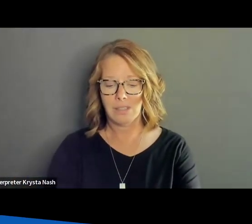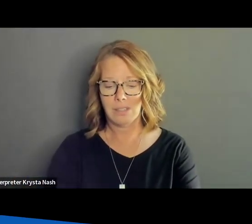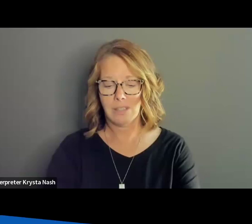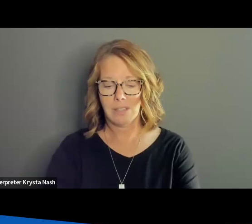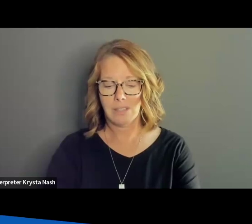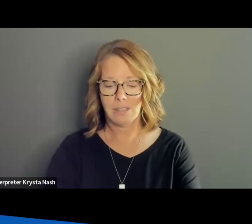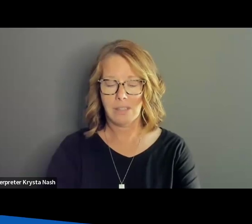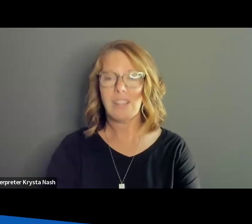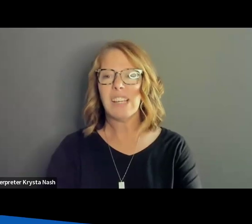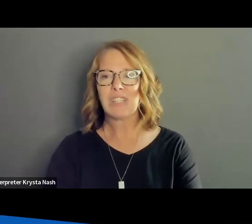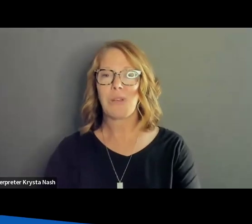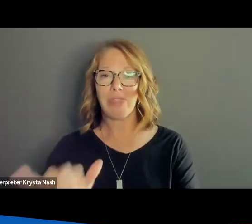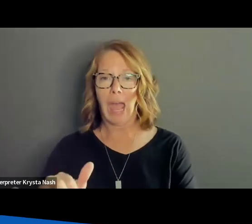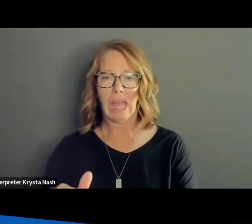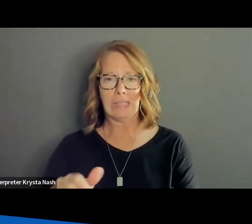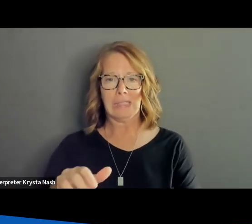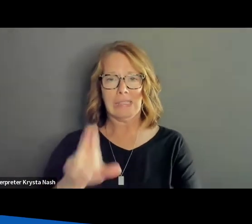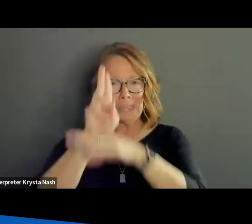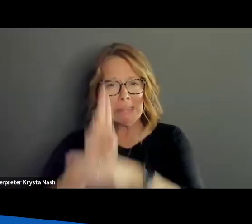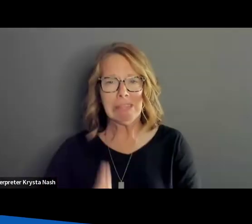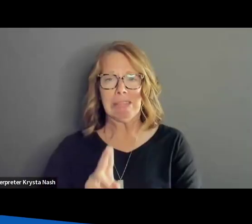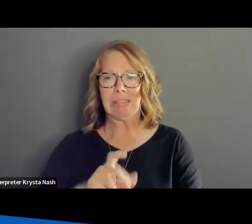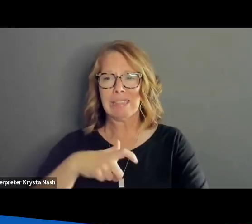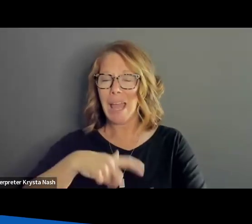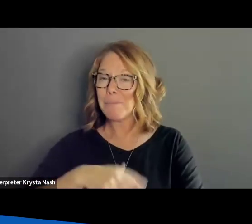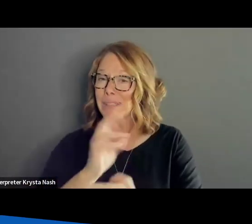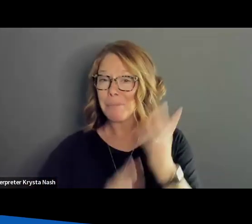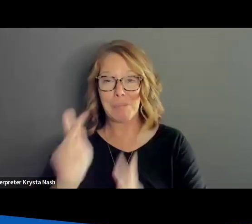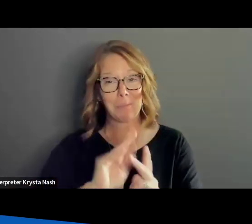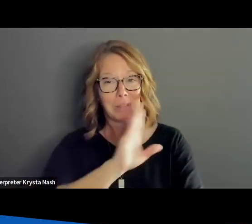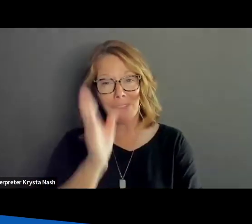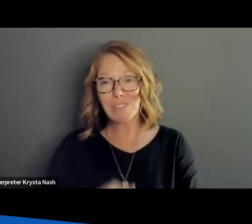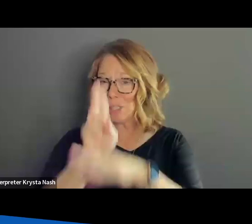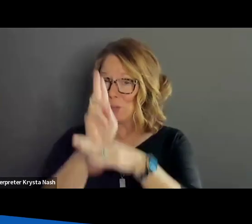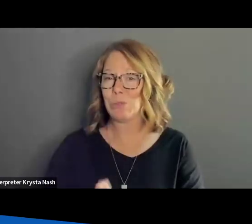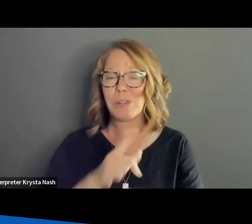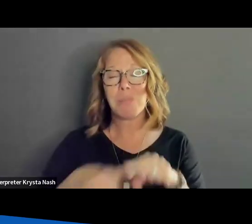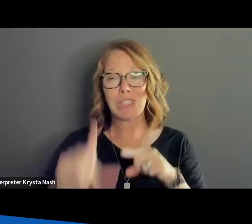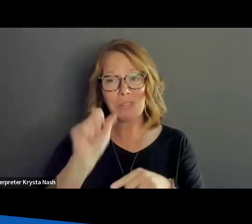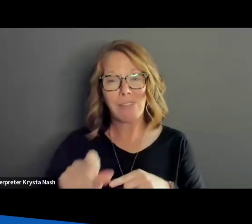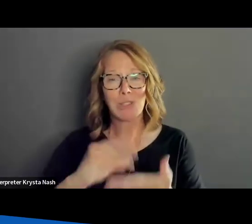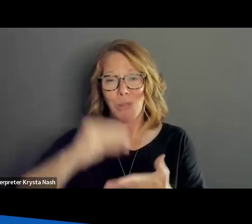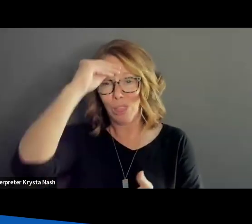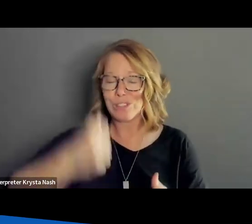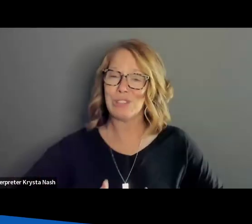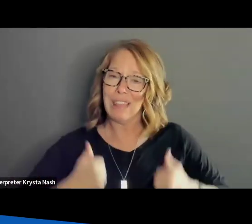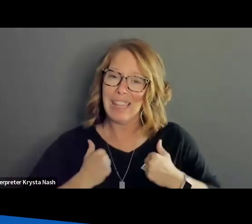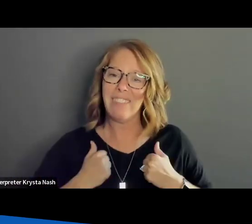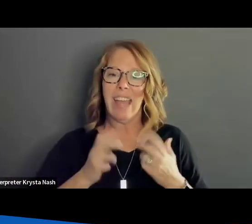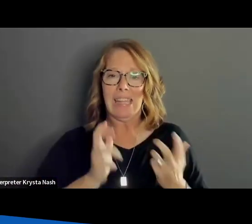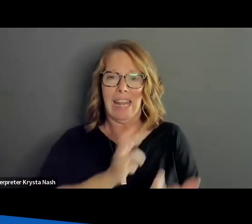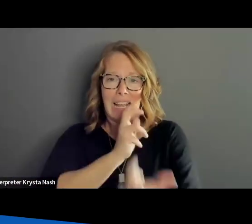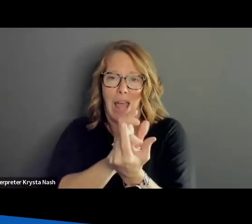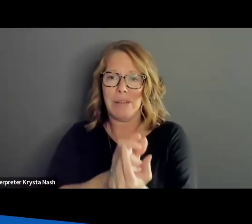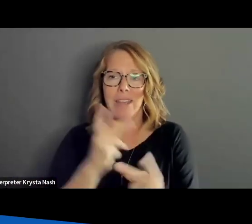very difficult. Sometimes people don't ever really adjust to it, but you have to really learn to live with it and accommodate for